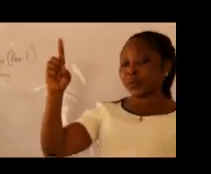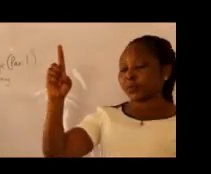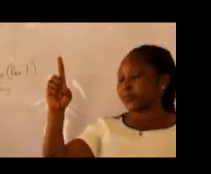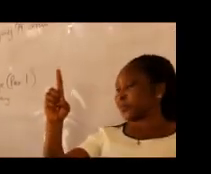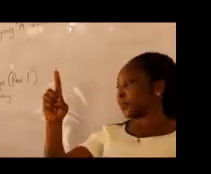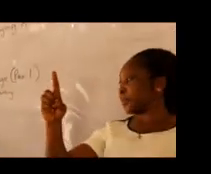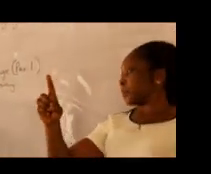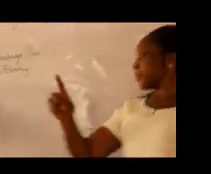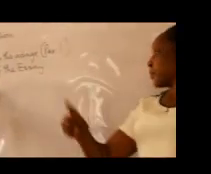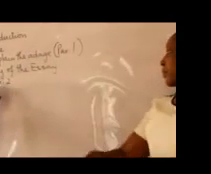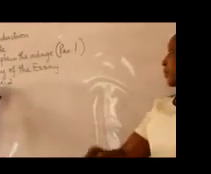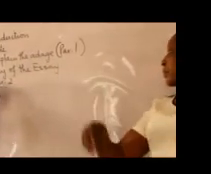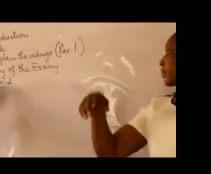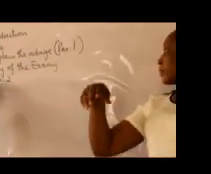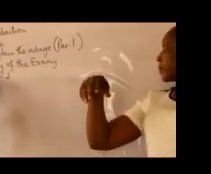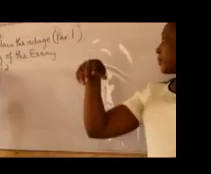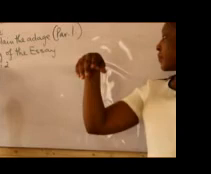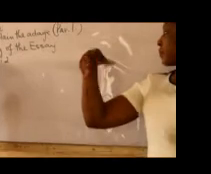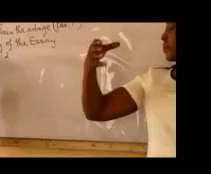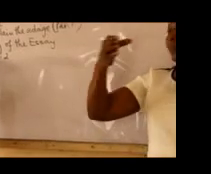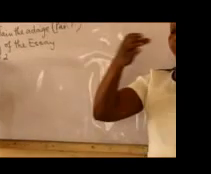So paragraph 2,